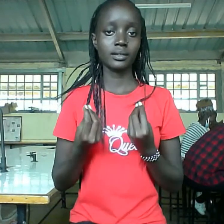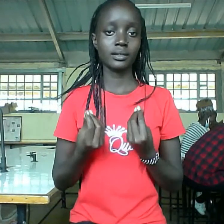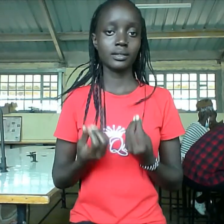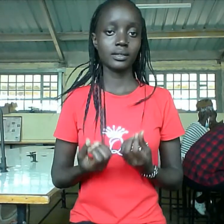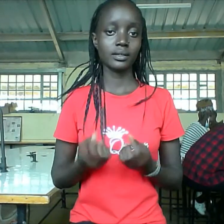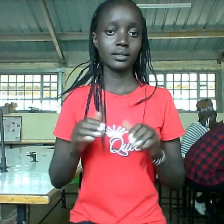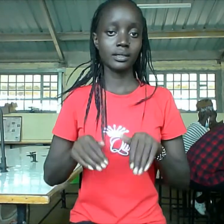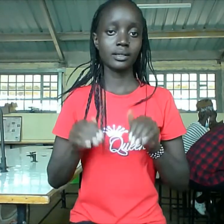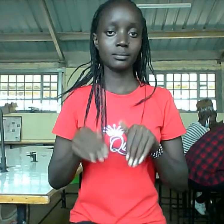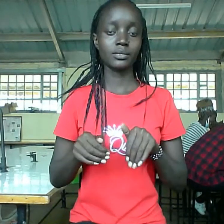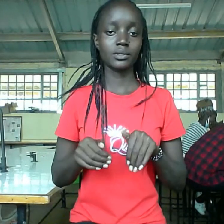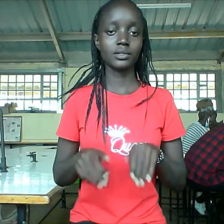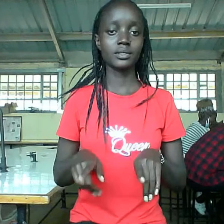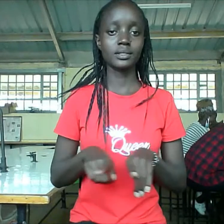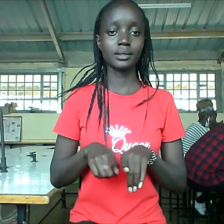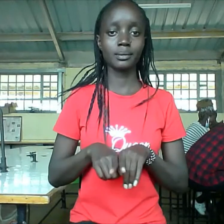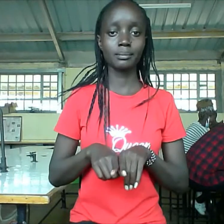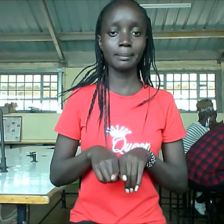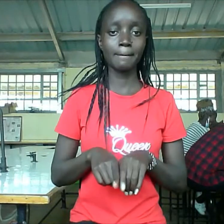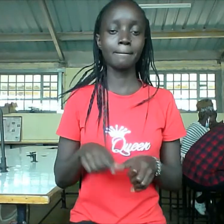smooth running of the farm.